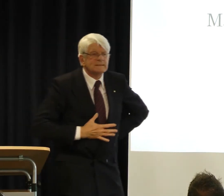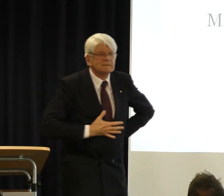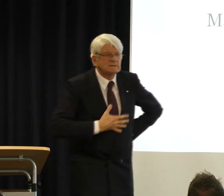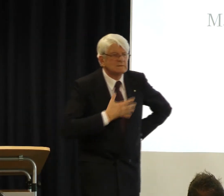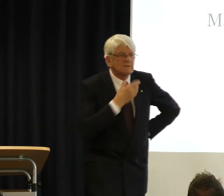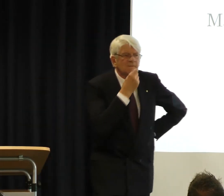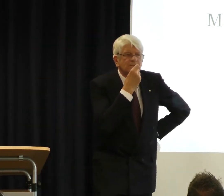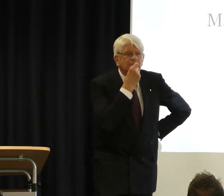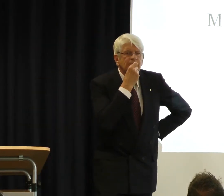So interestingly,